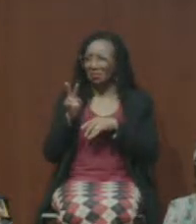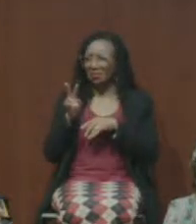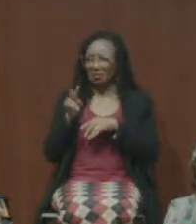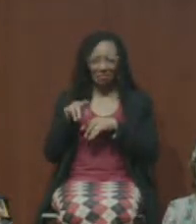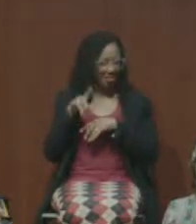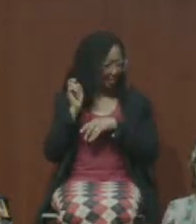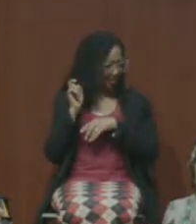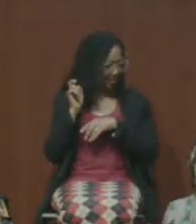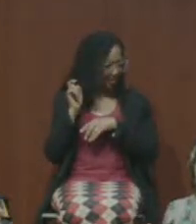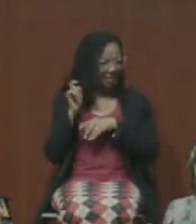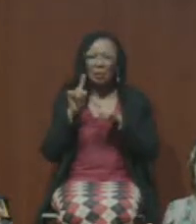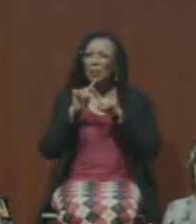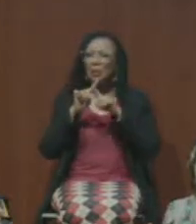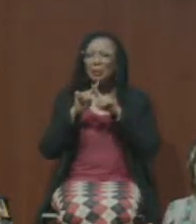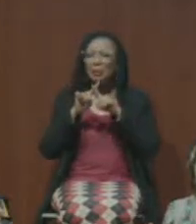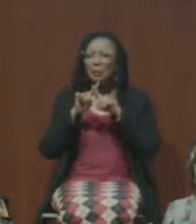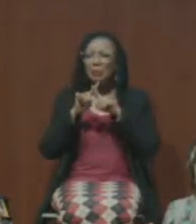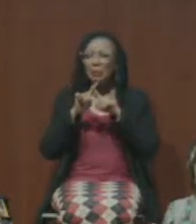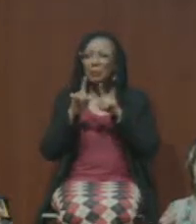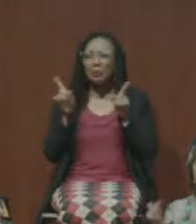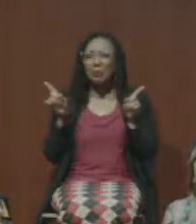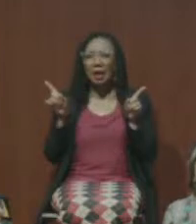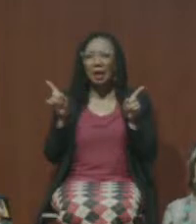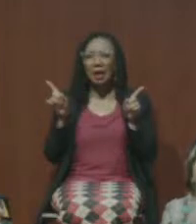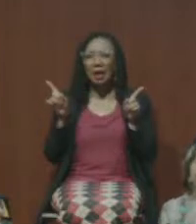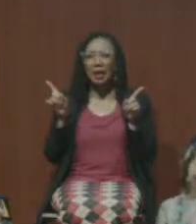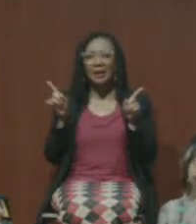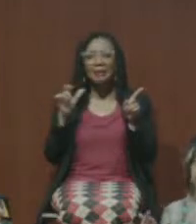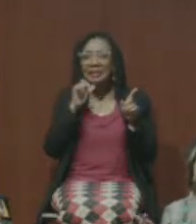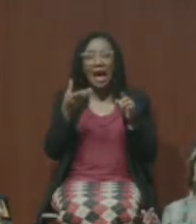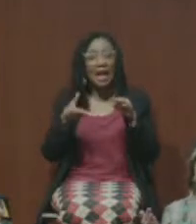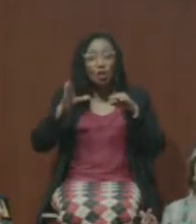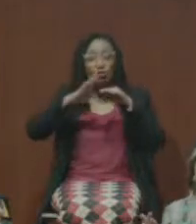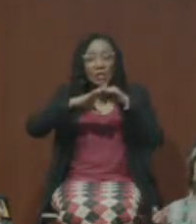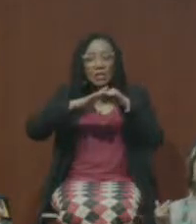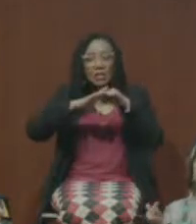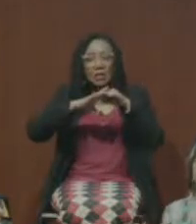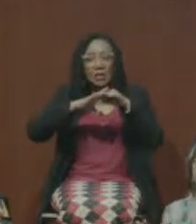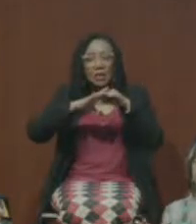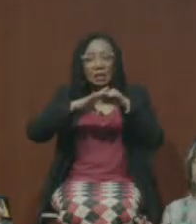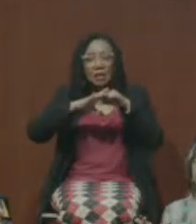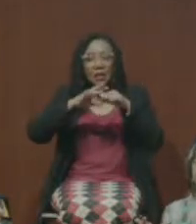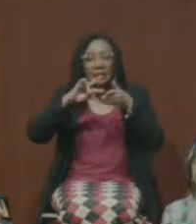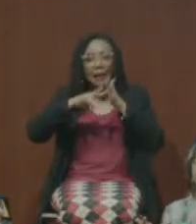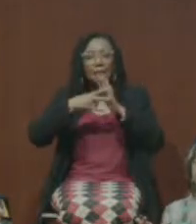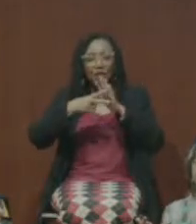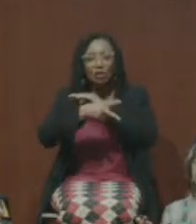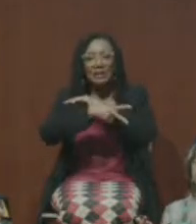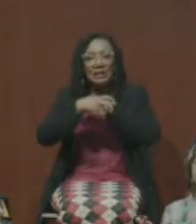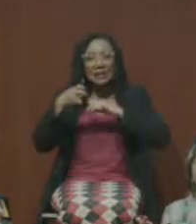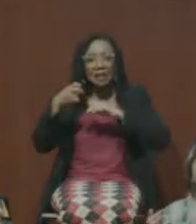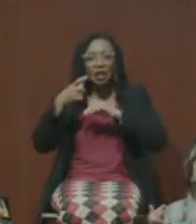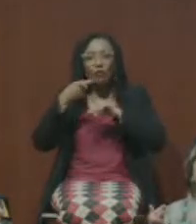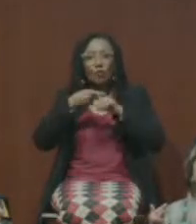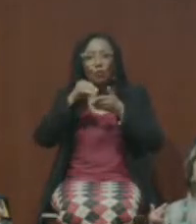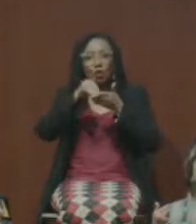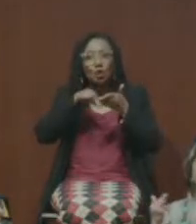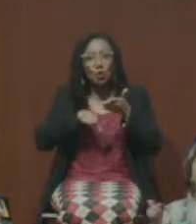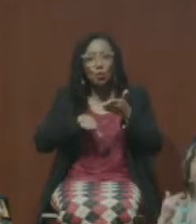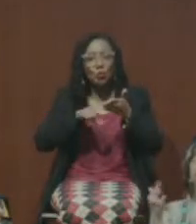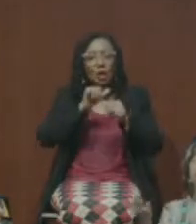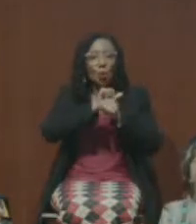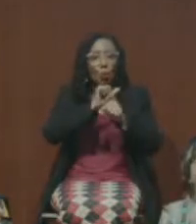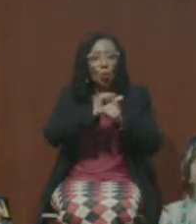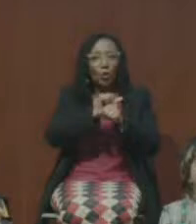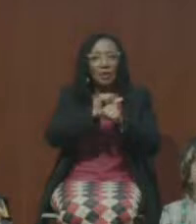And I said, but by not increasing the takeout rate, you're stealing from the students and workers